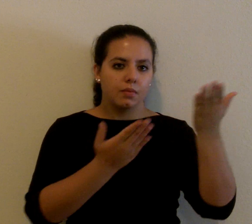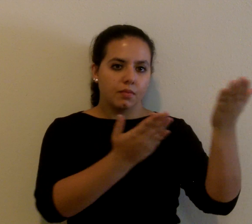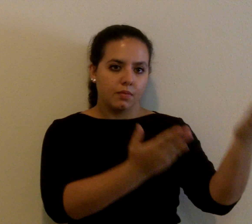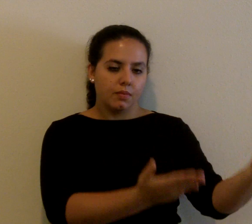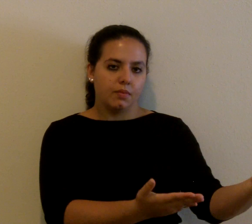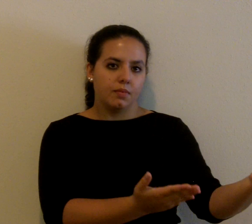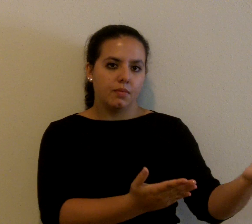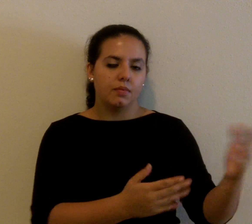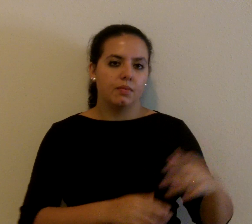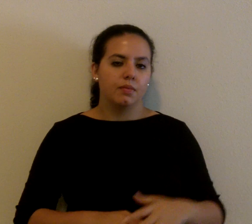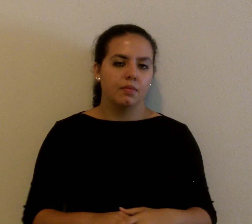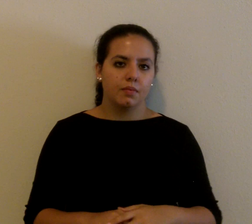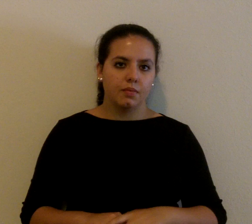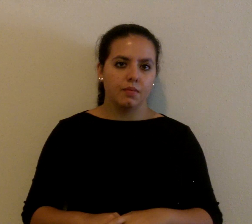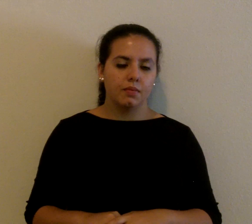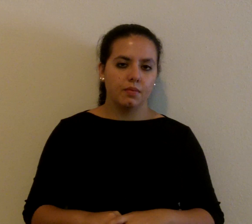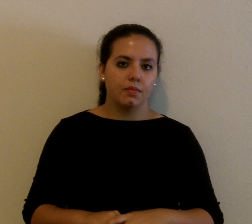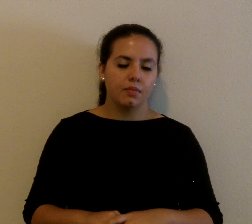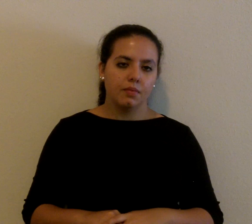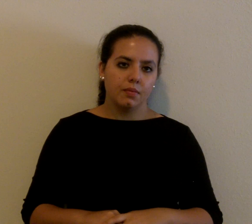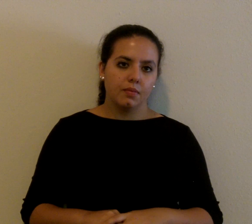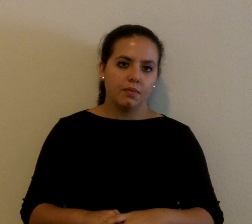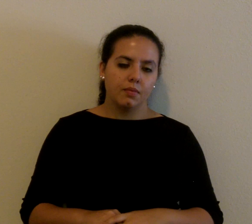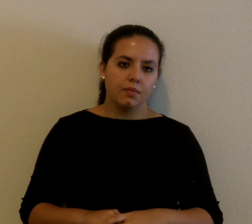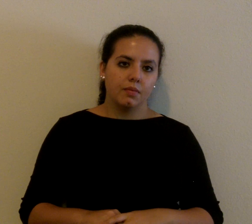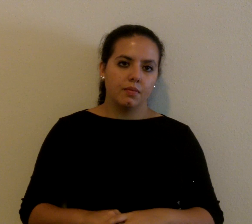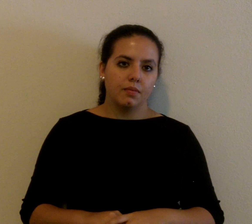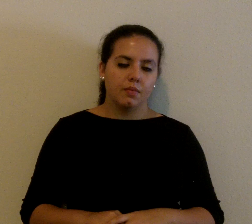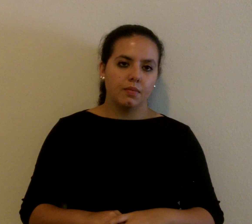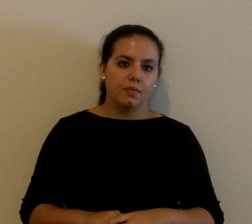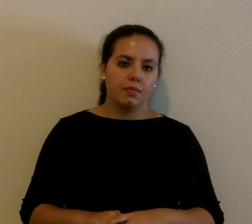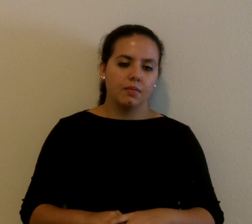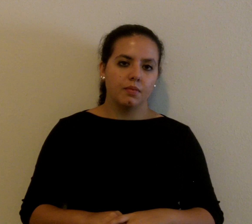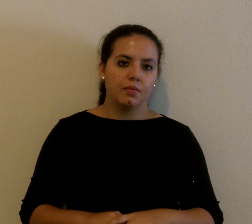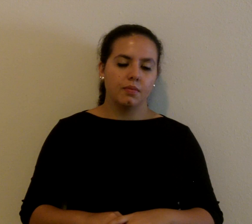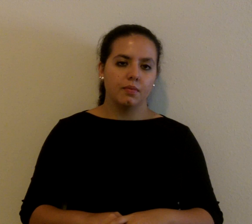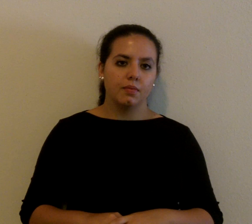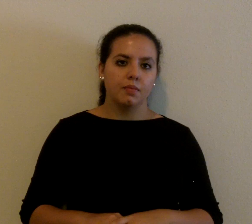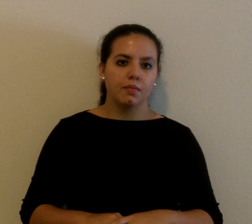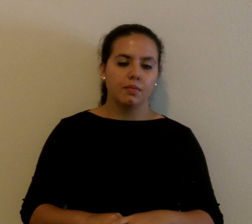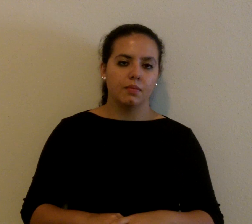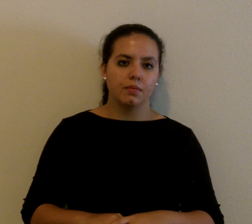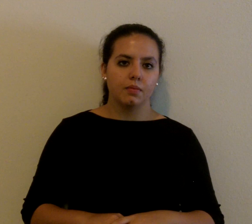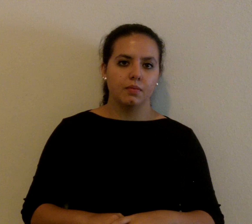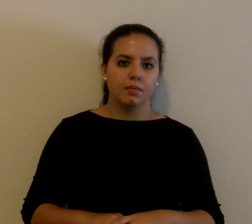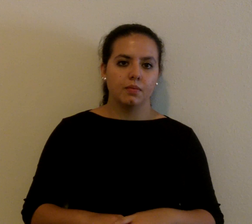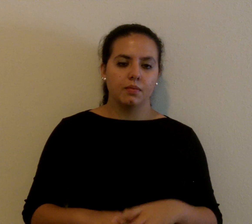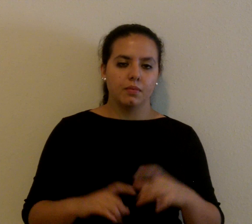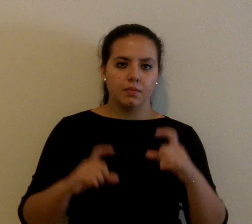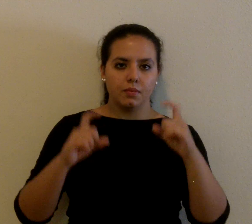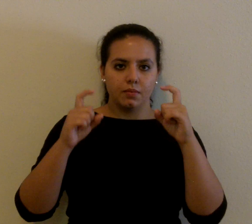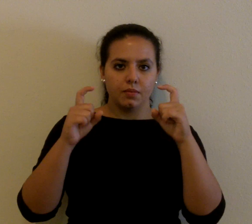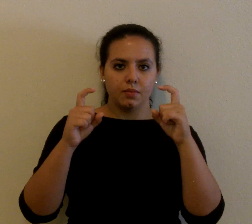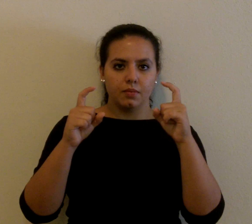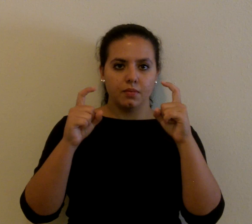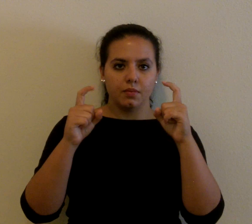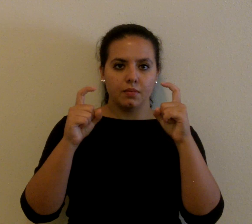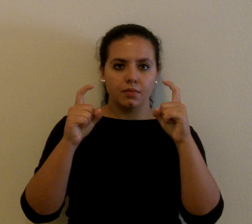that. So it's directional. Give, same thing. It's done with crooked or with your